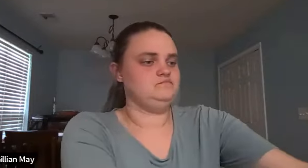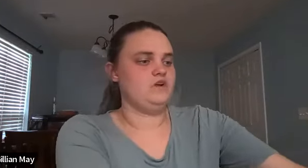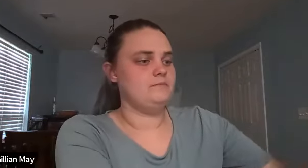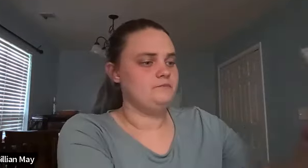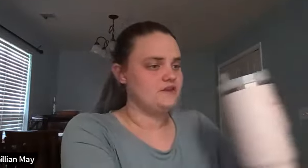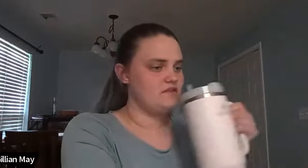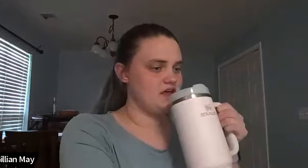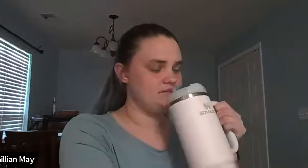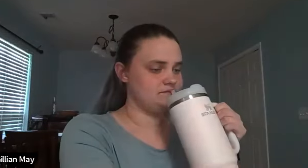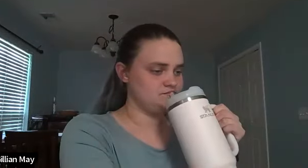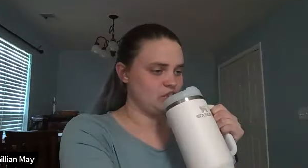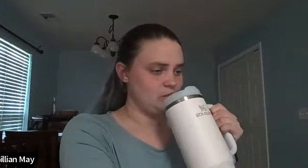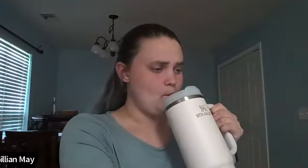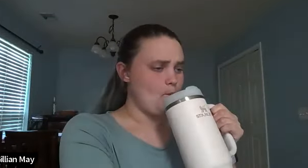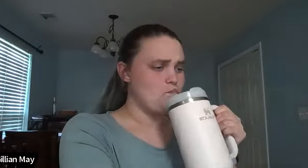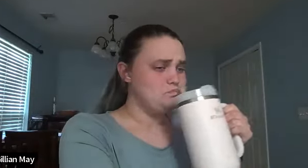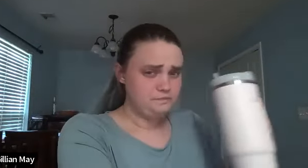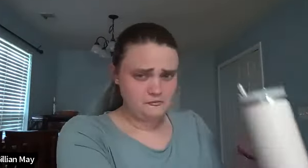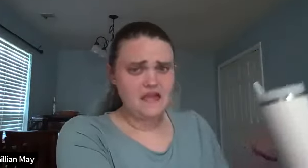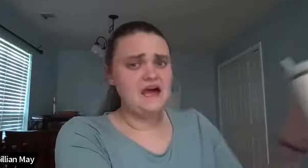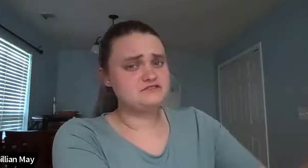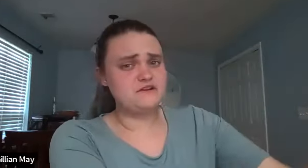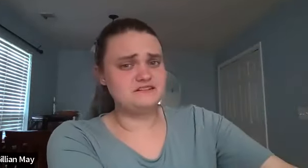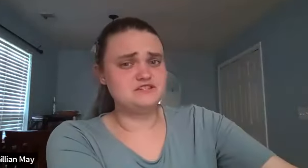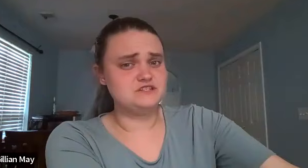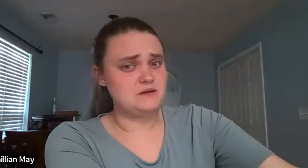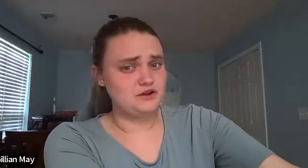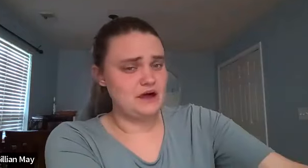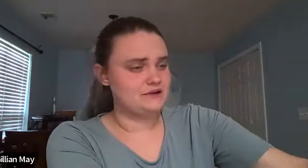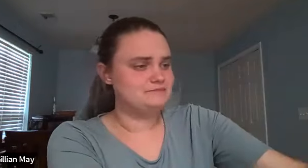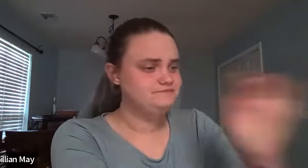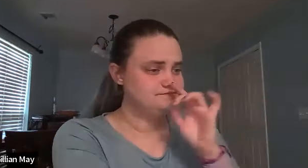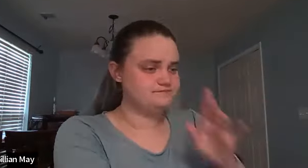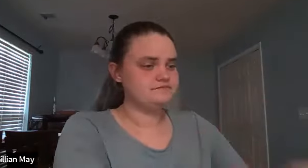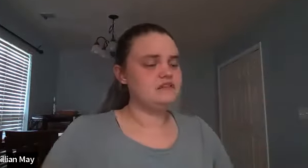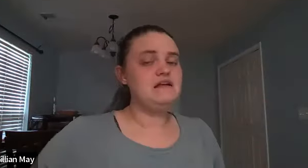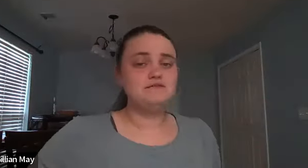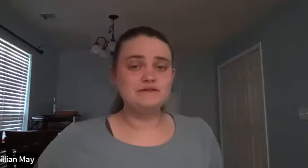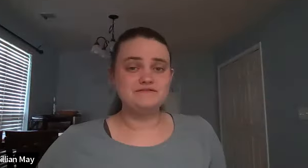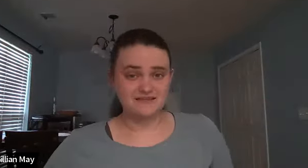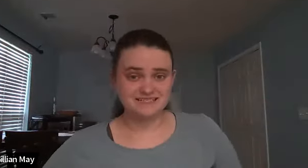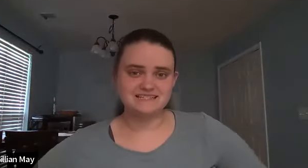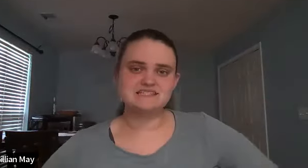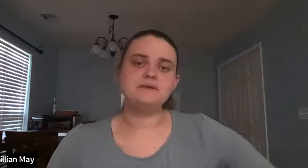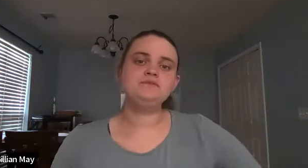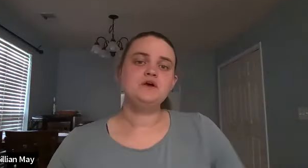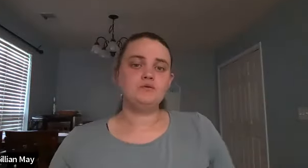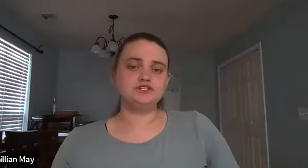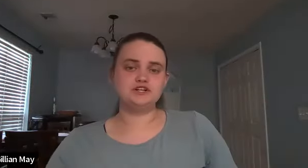right. Then after Valentine's, we'll stop and go back. For Valentine's Day, what you're going to do